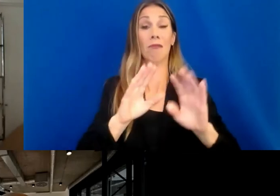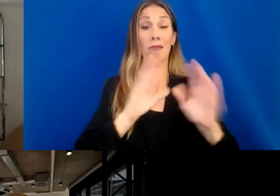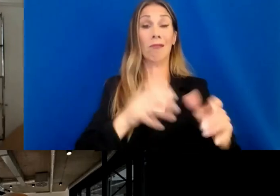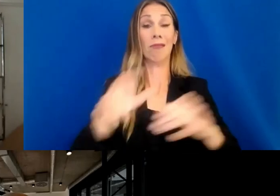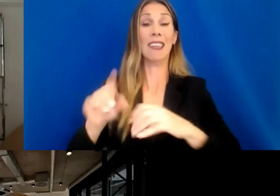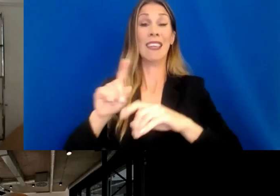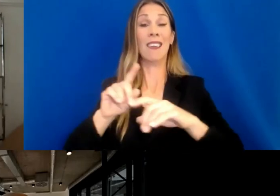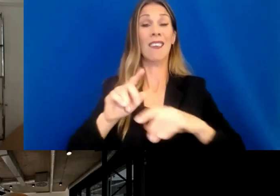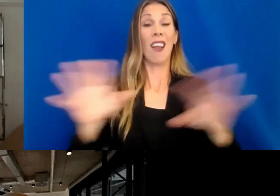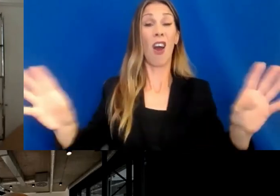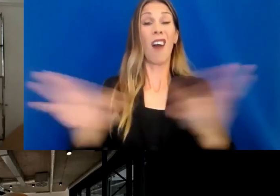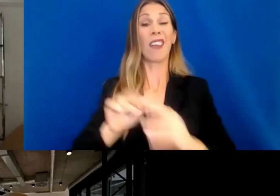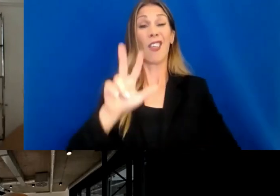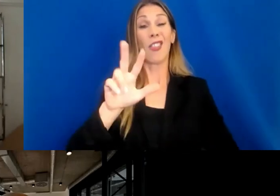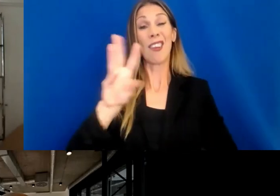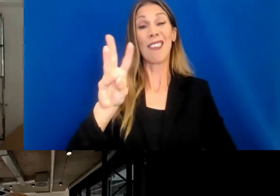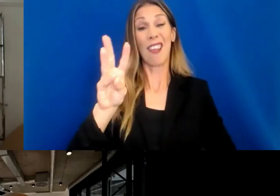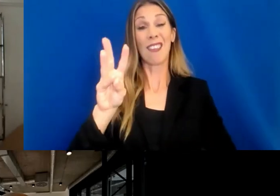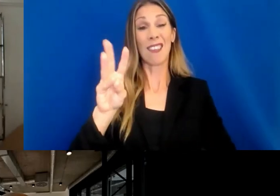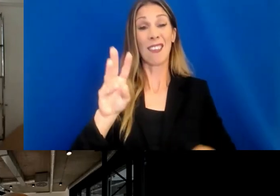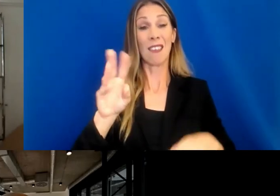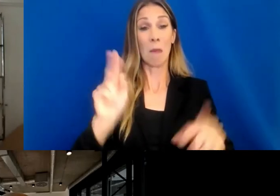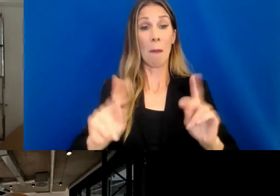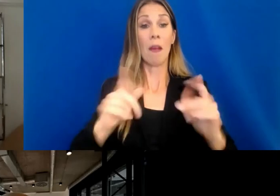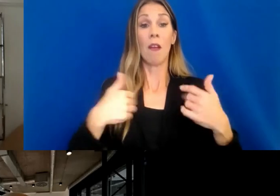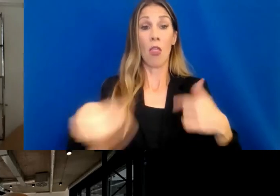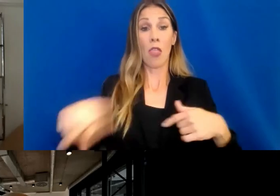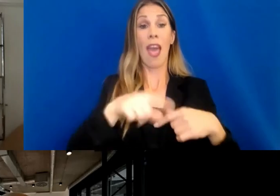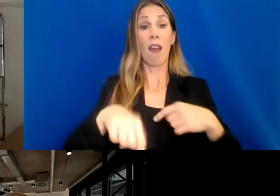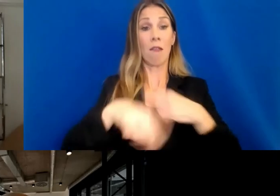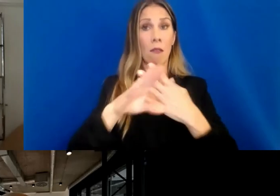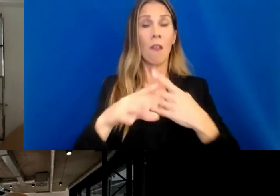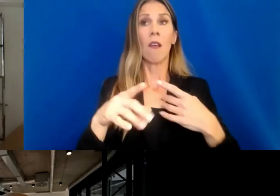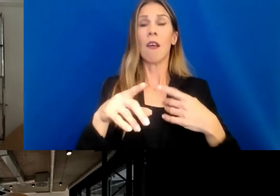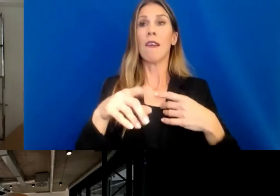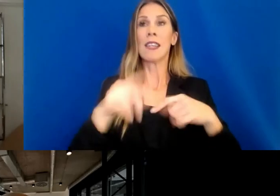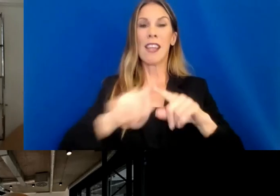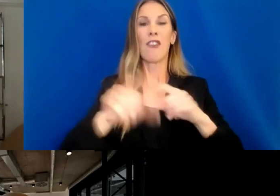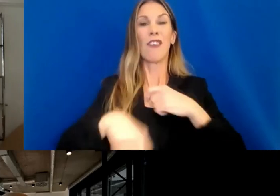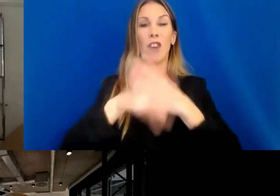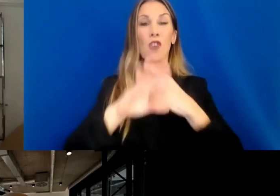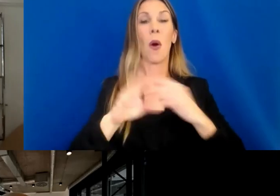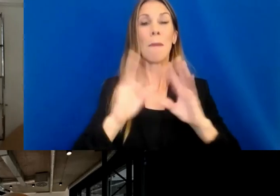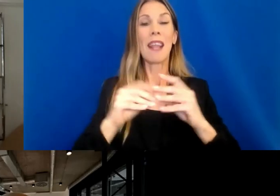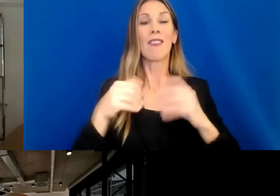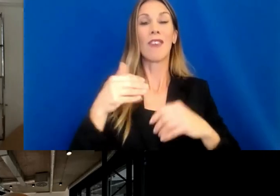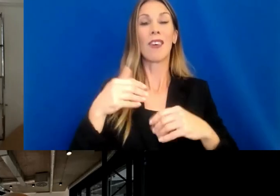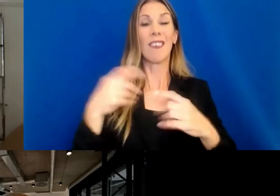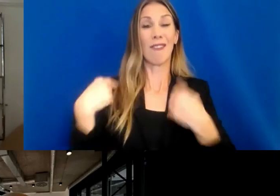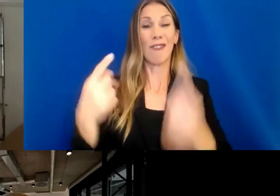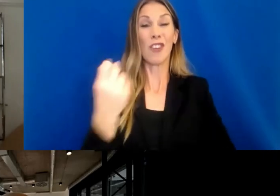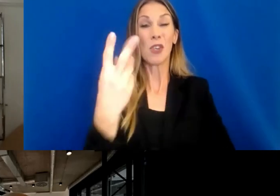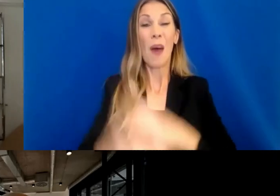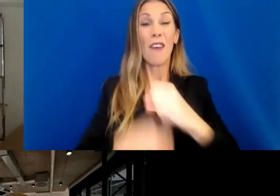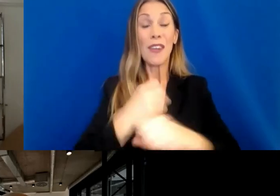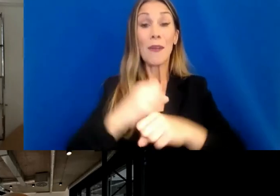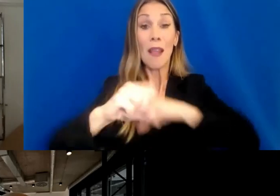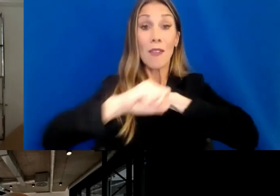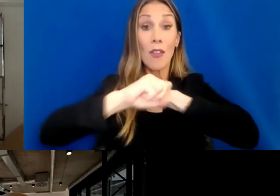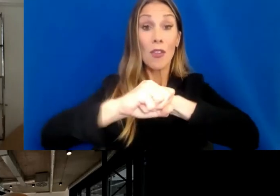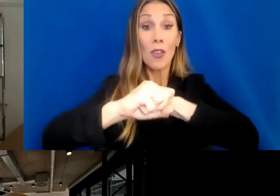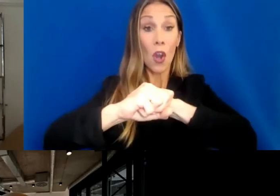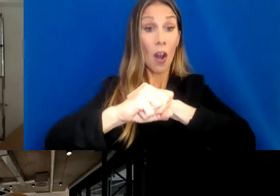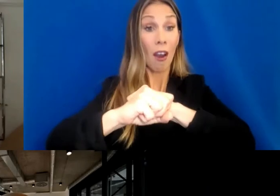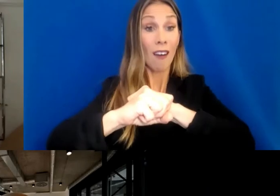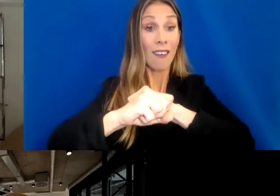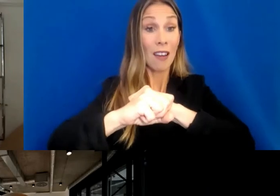group that has been doing virtual meetings for over 12 years. It is a secure environment that we enter